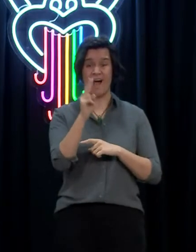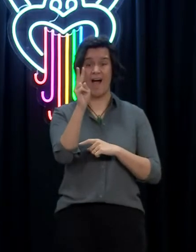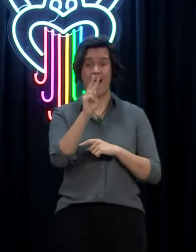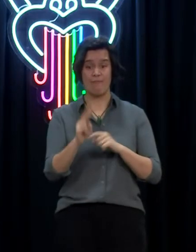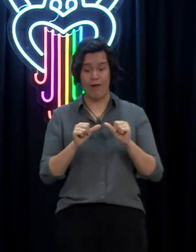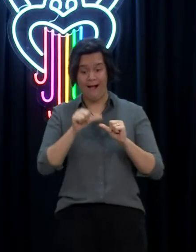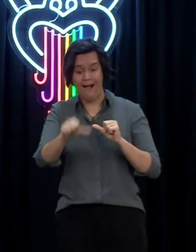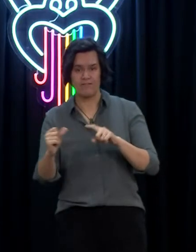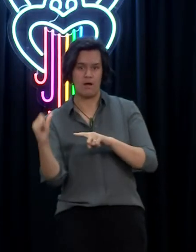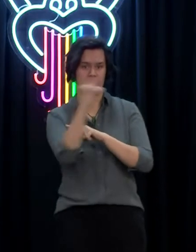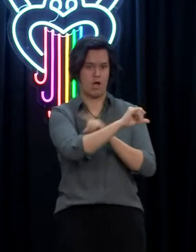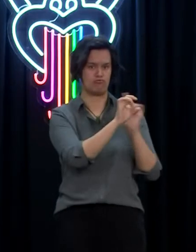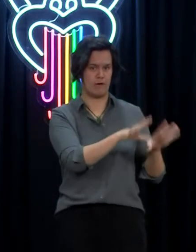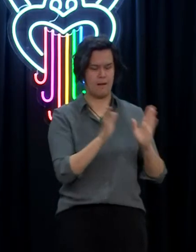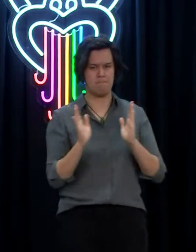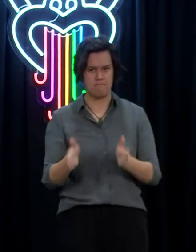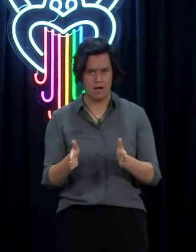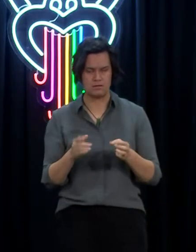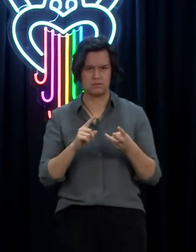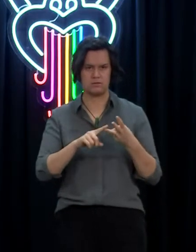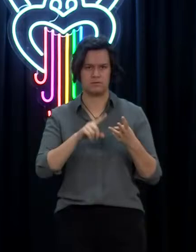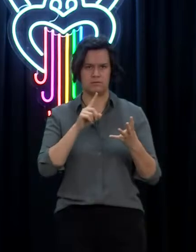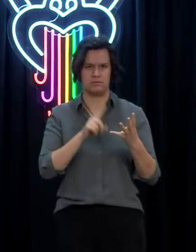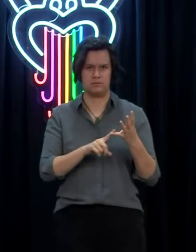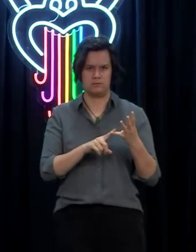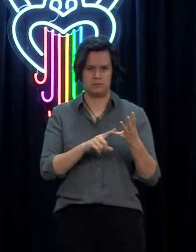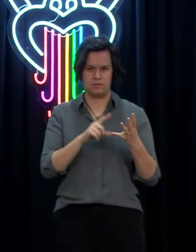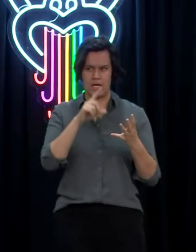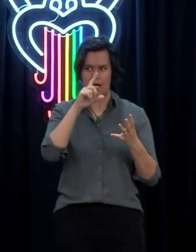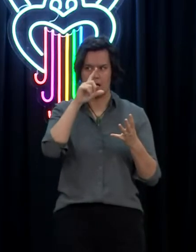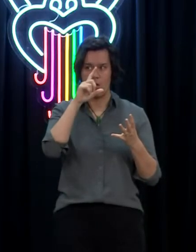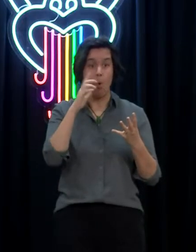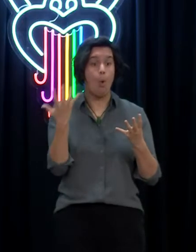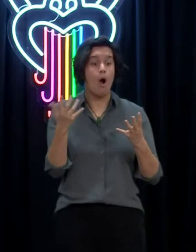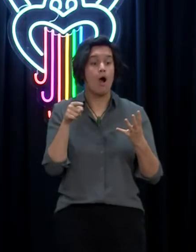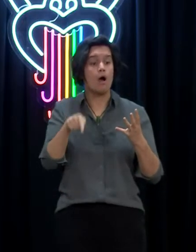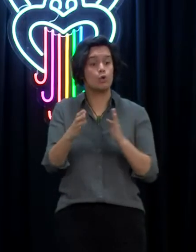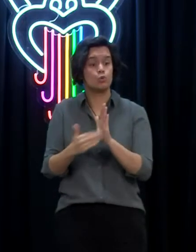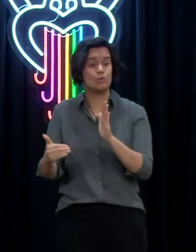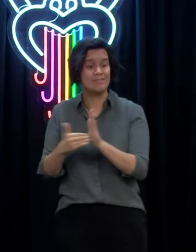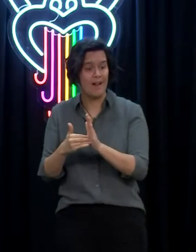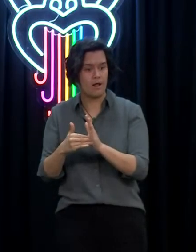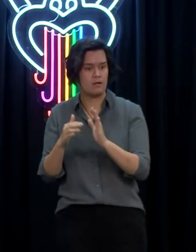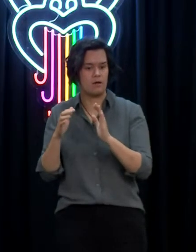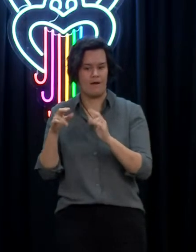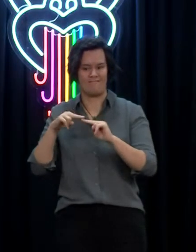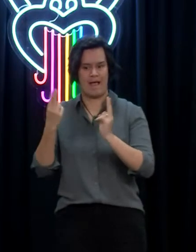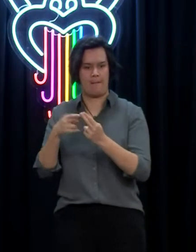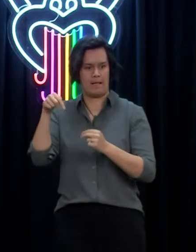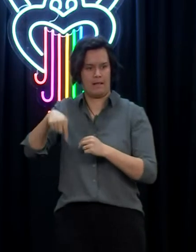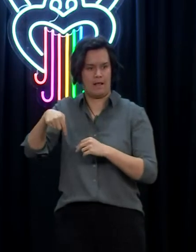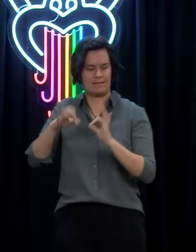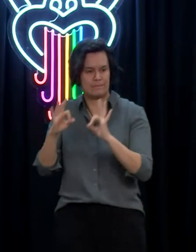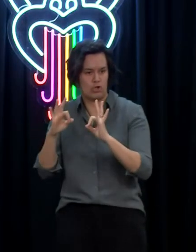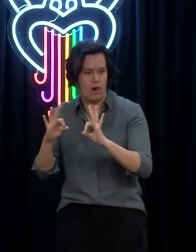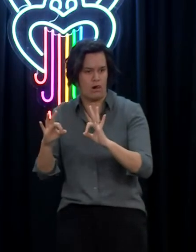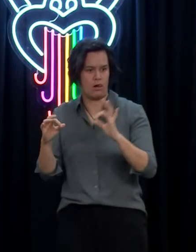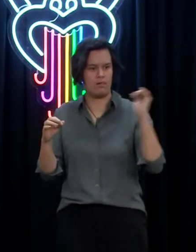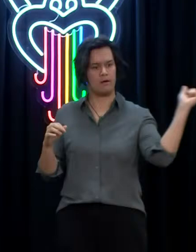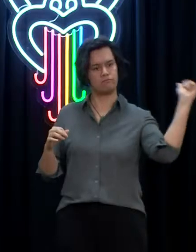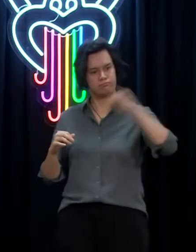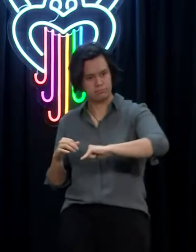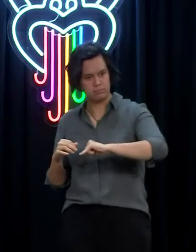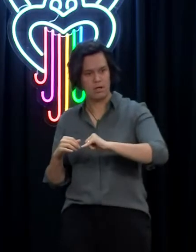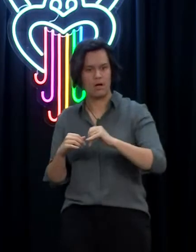April, and there can be relevant family members of those listed. It does need to be in the category of